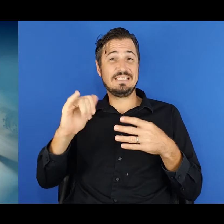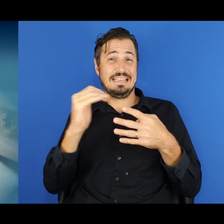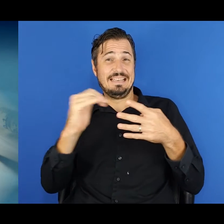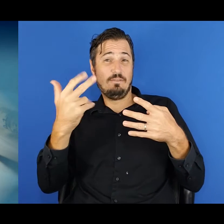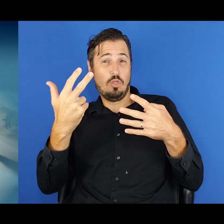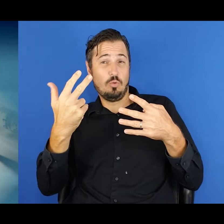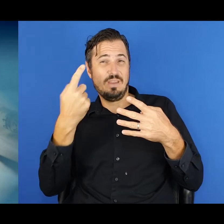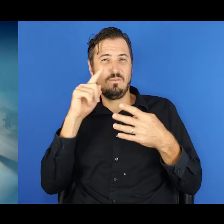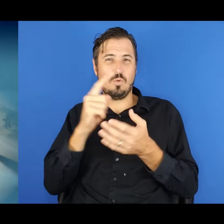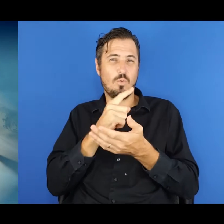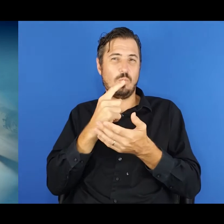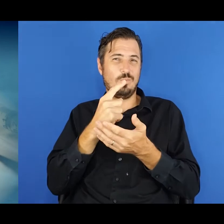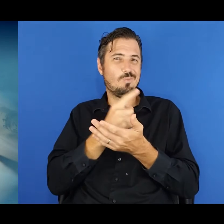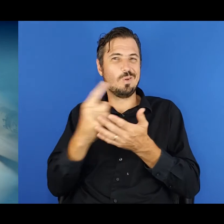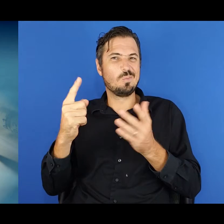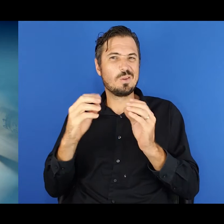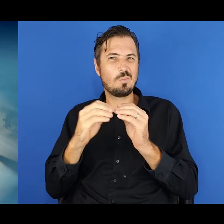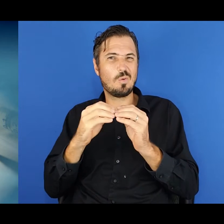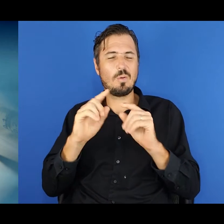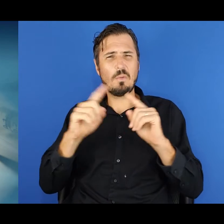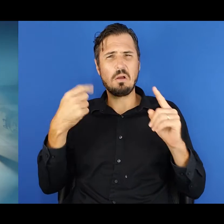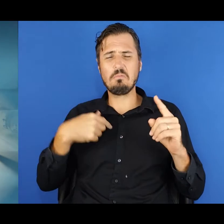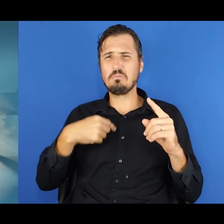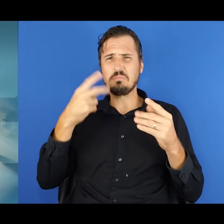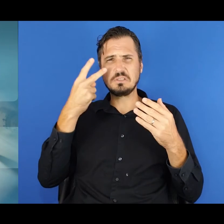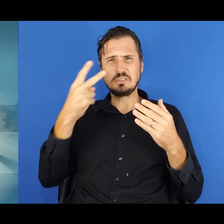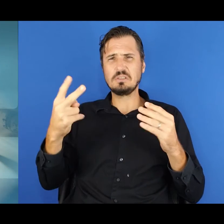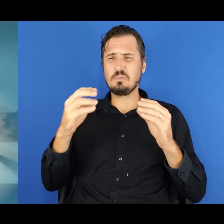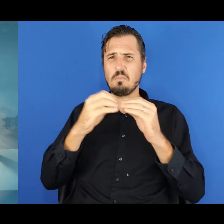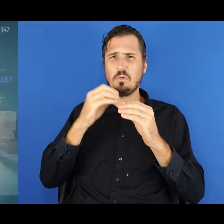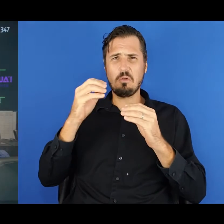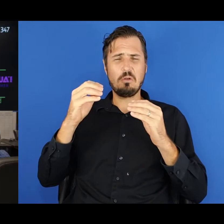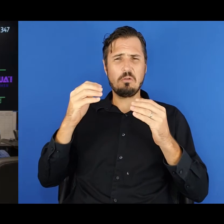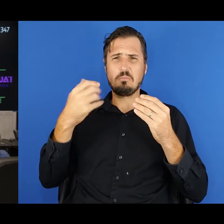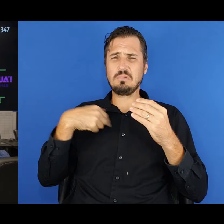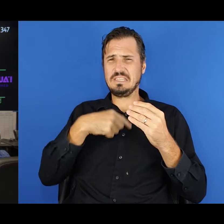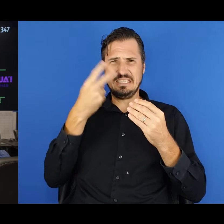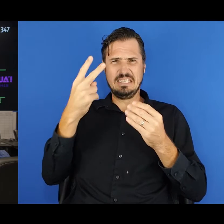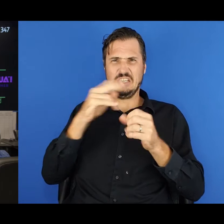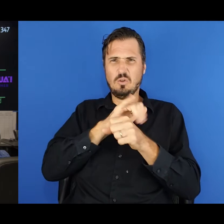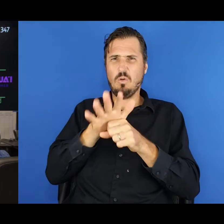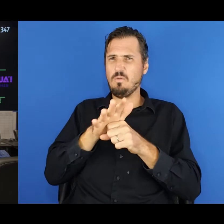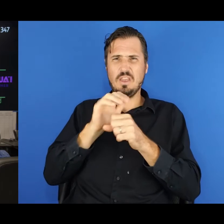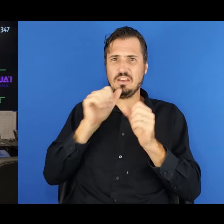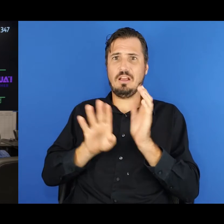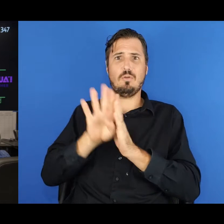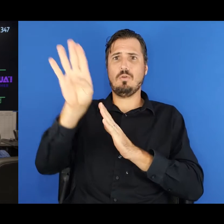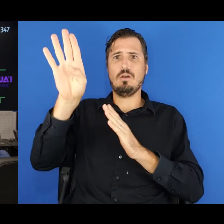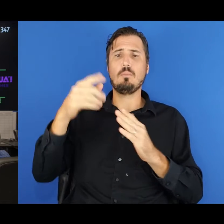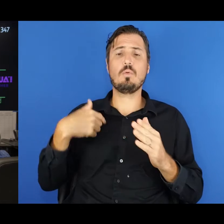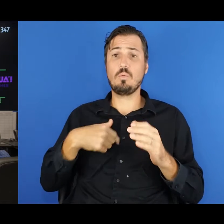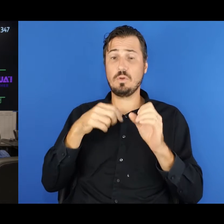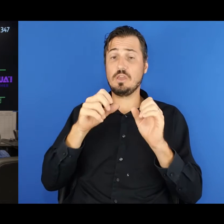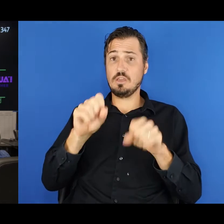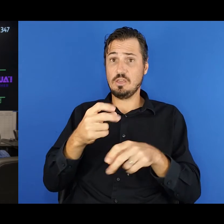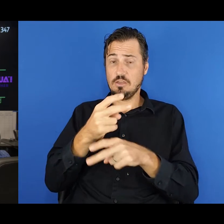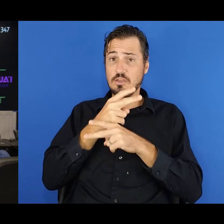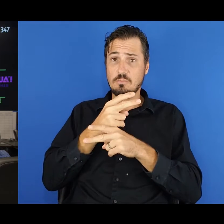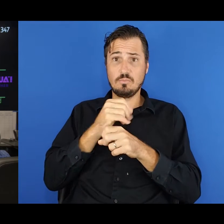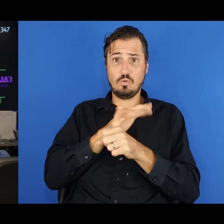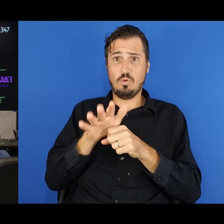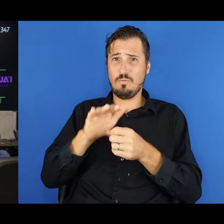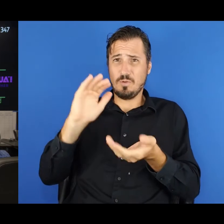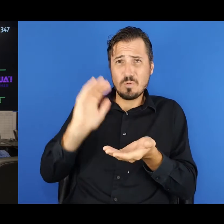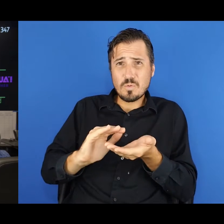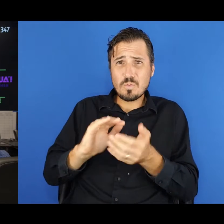but we continue to see our cases stabilize, which is a good sign. We can continue to keep our case counts low by practicing good